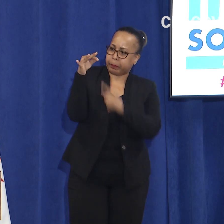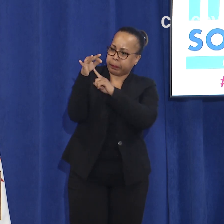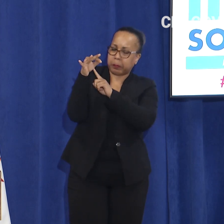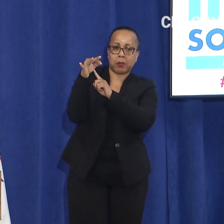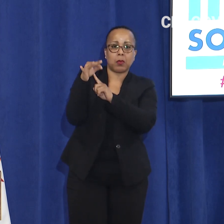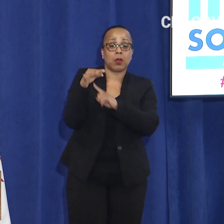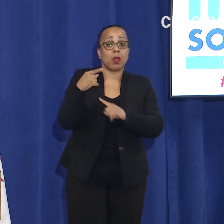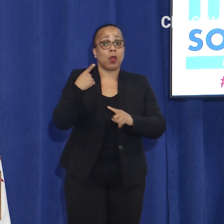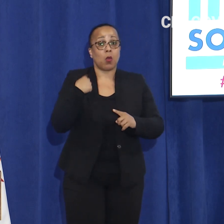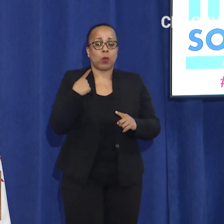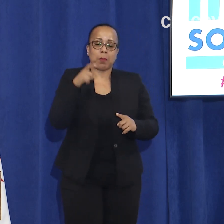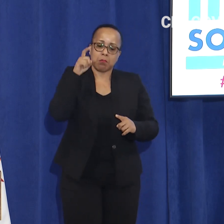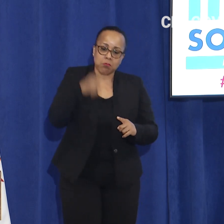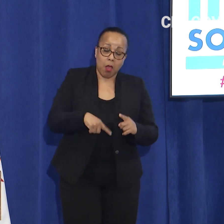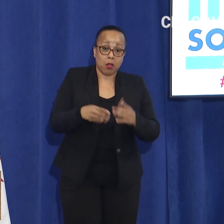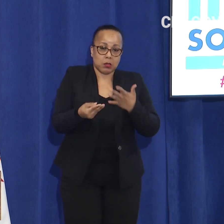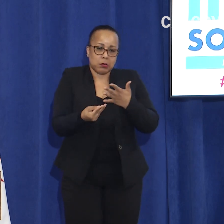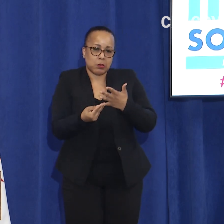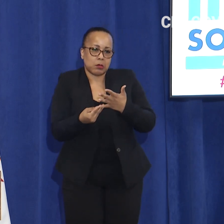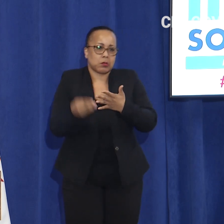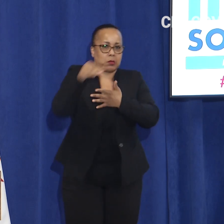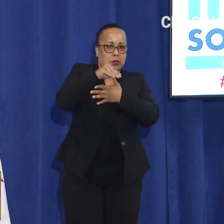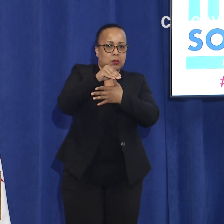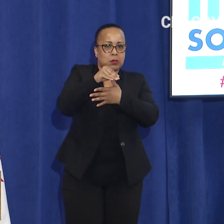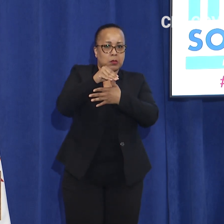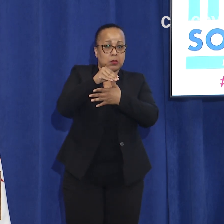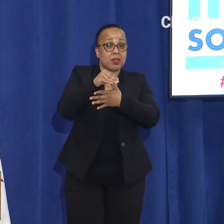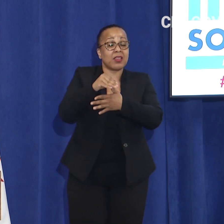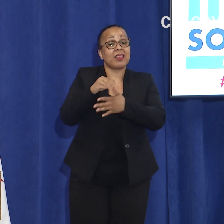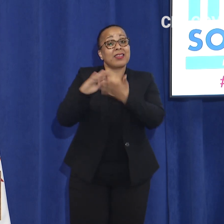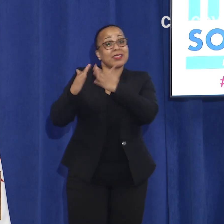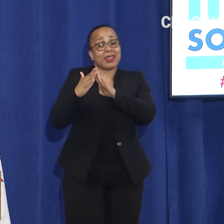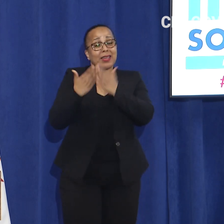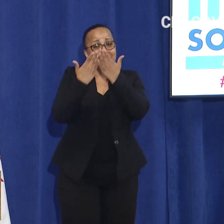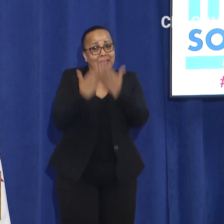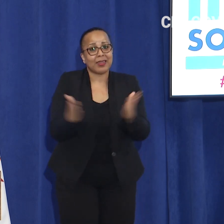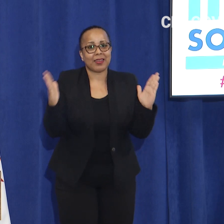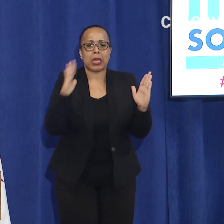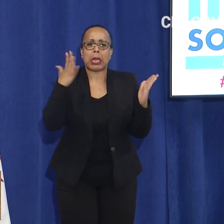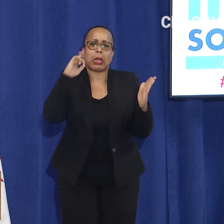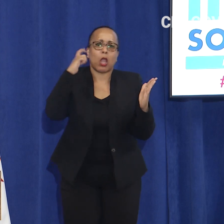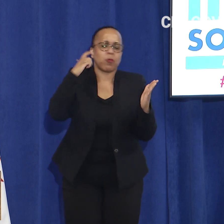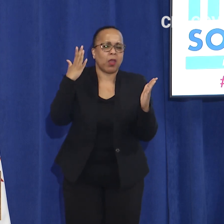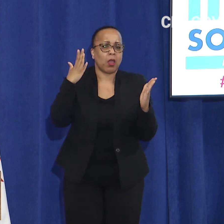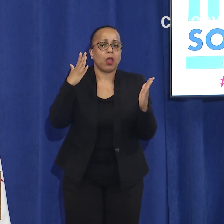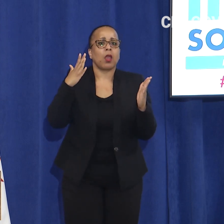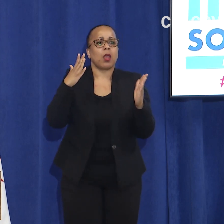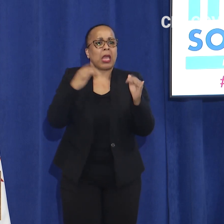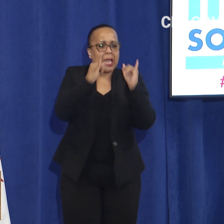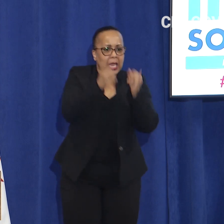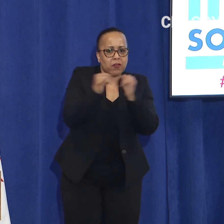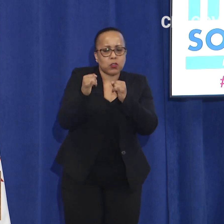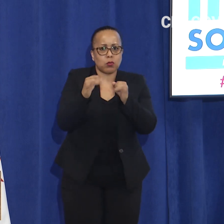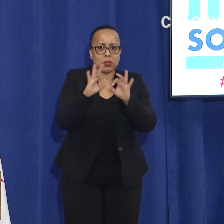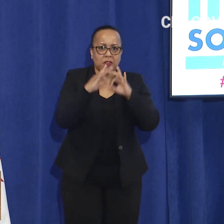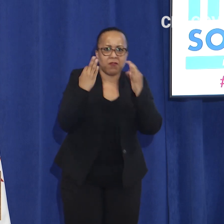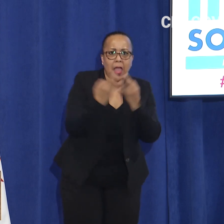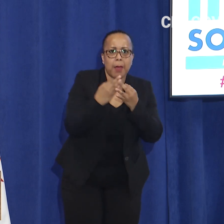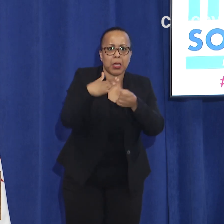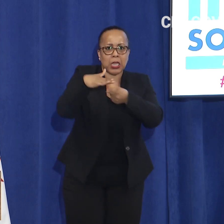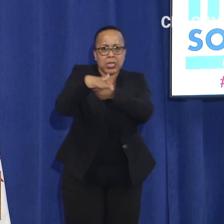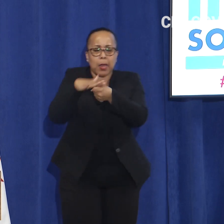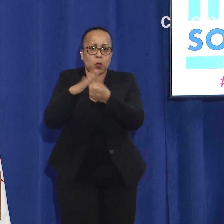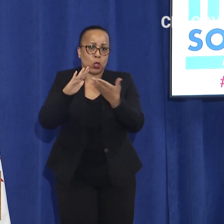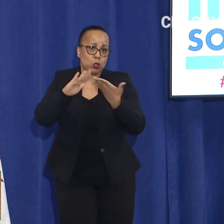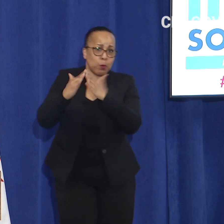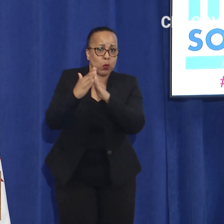must prioritize as a city, not just a city government, but as a city, as individuals, as families, as neighborhood, as